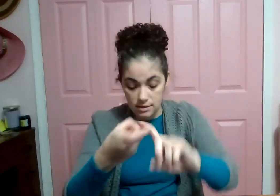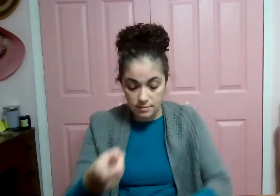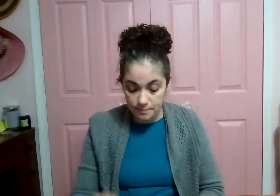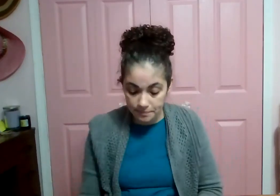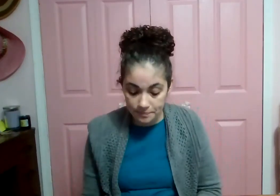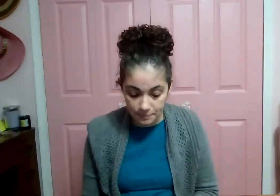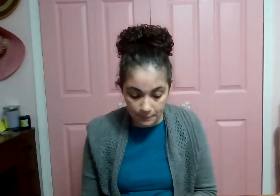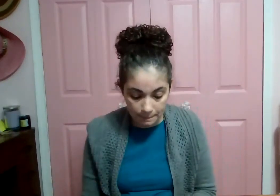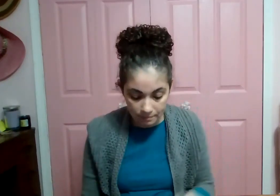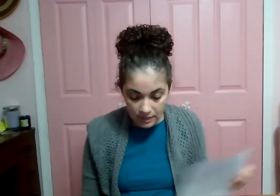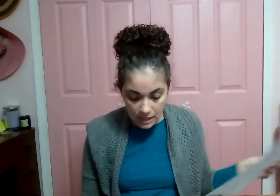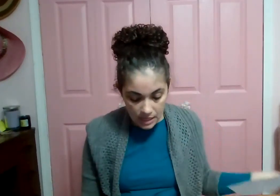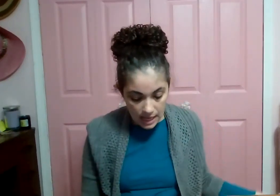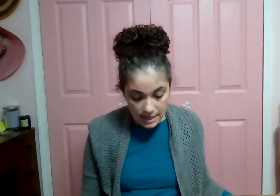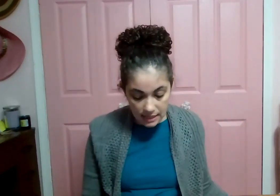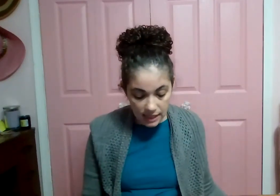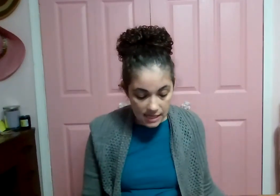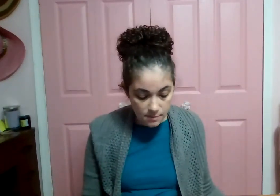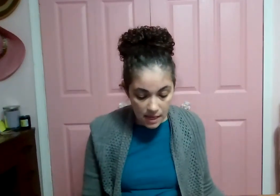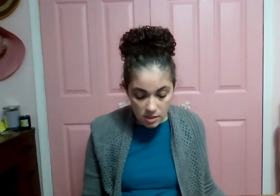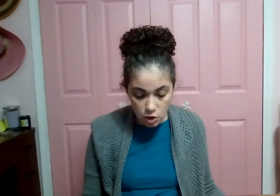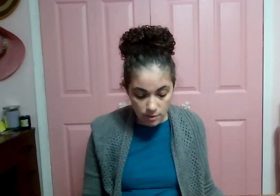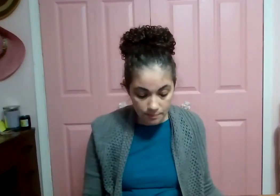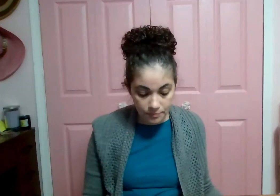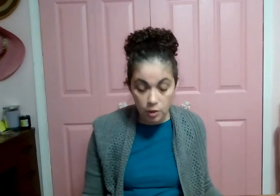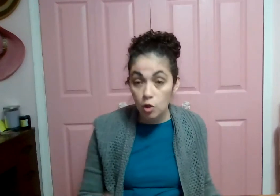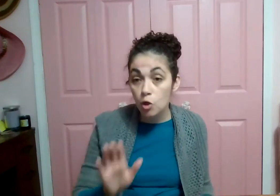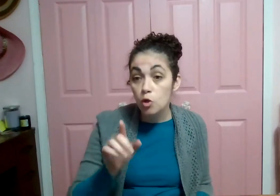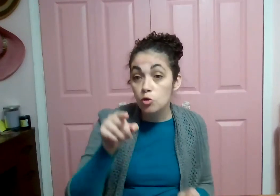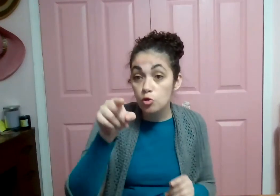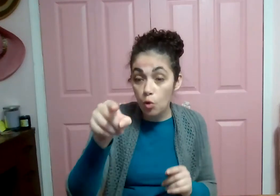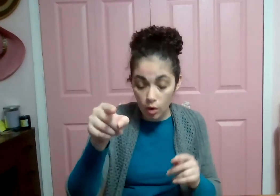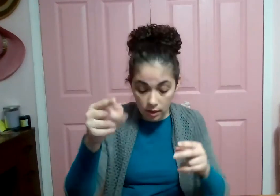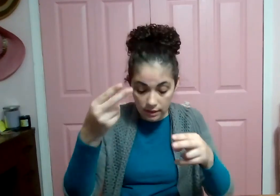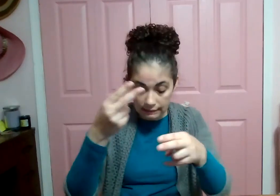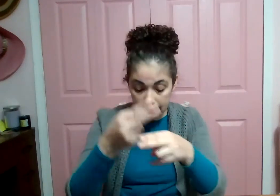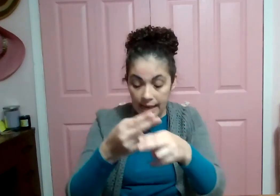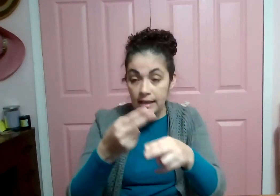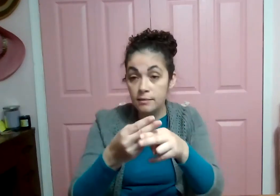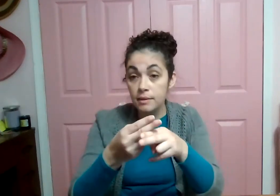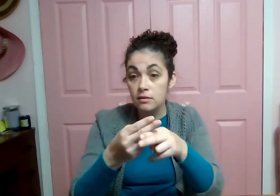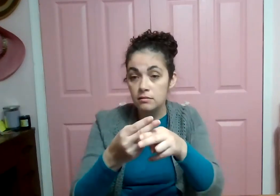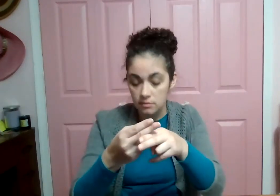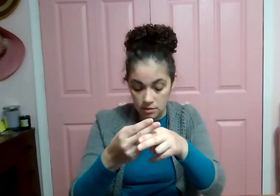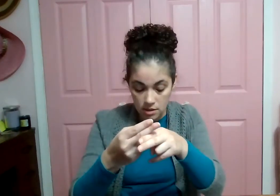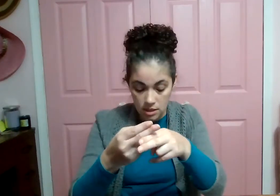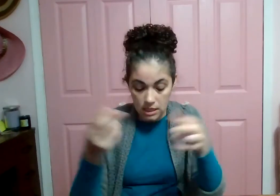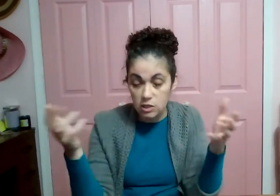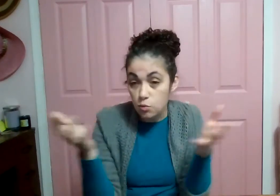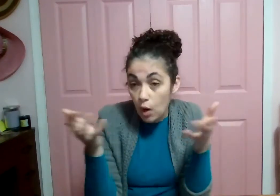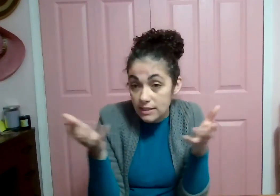friend. And then last page, your name is